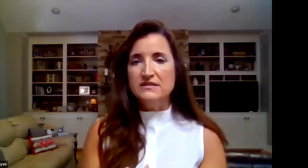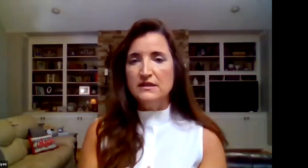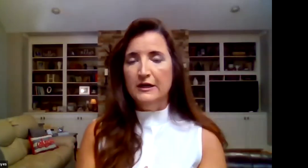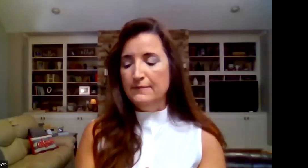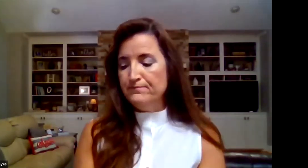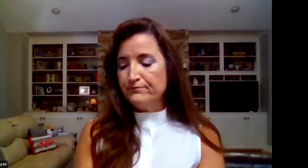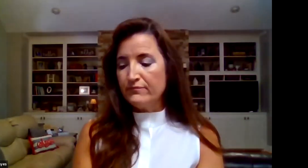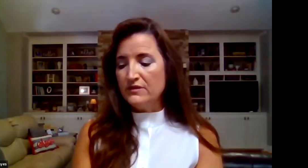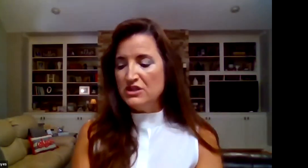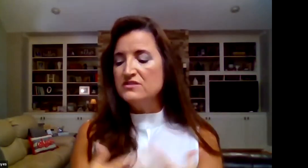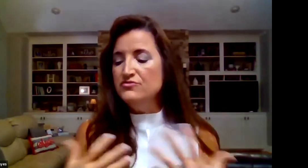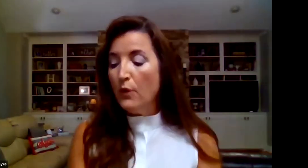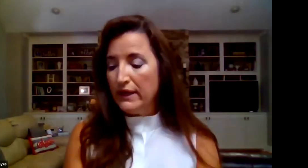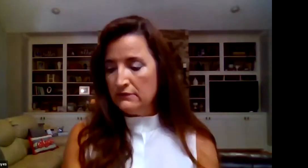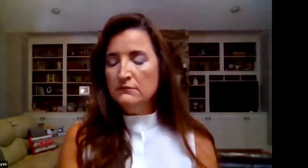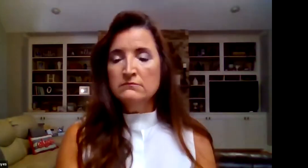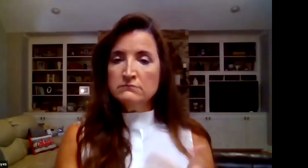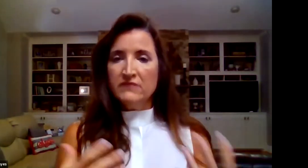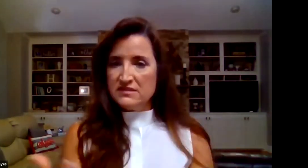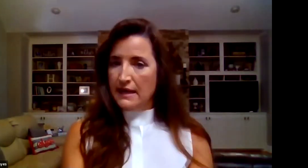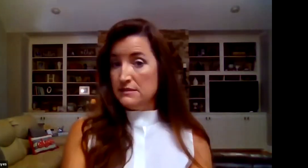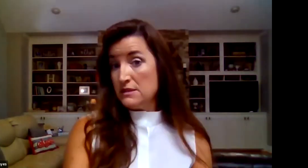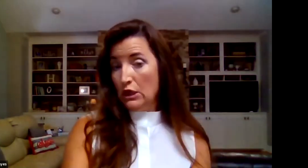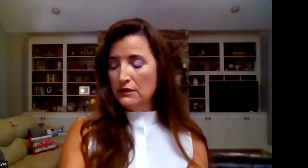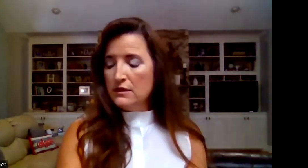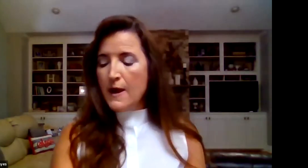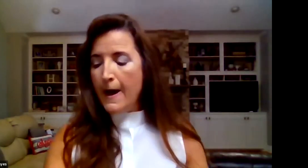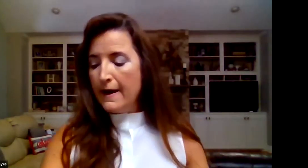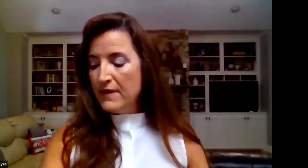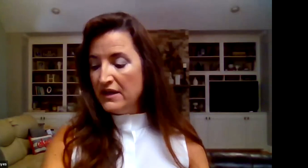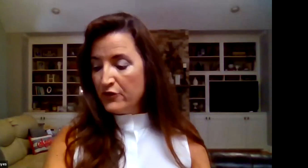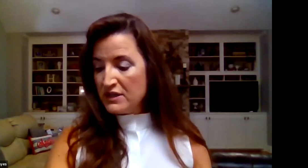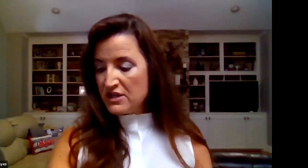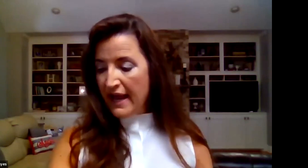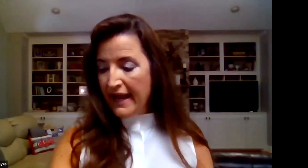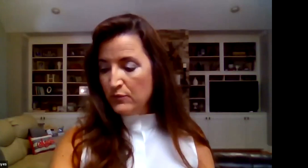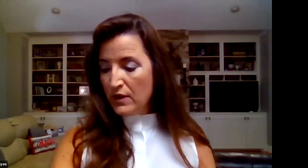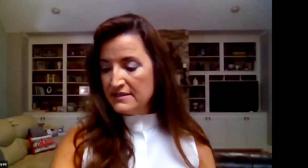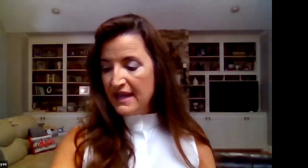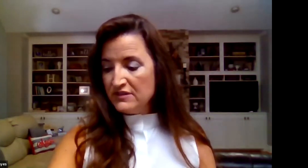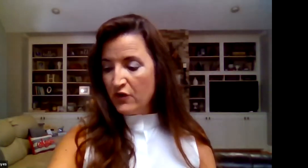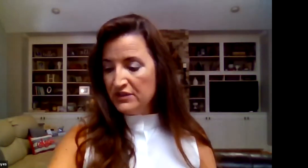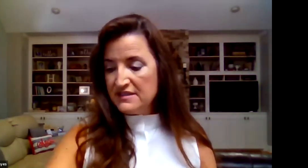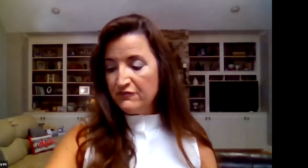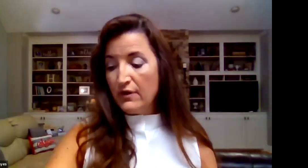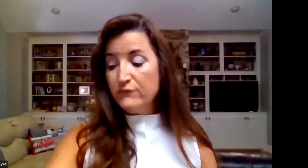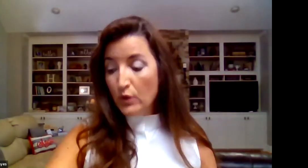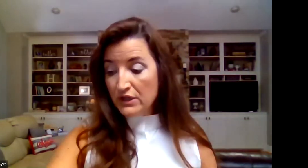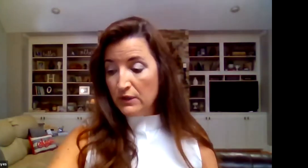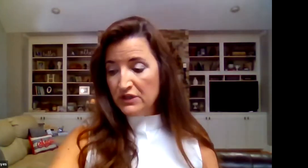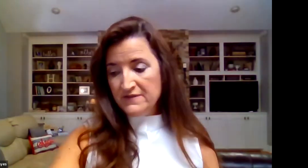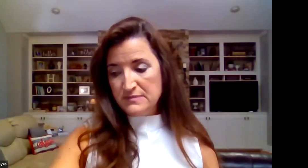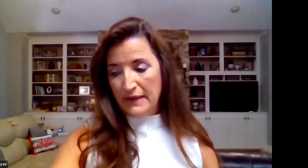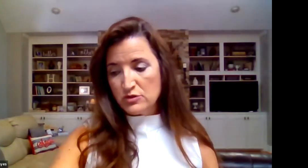find that just knowing the signs is good. Another question I had was, how difficult is it for